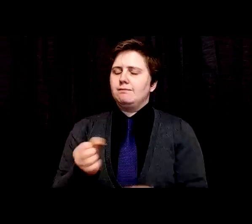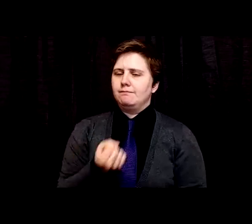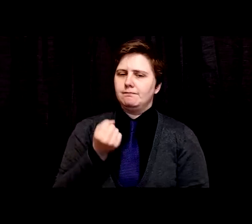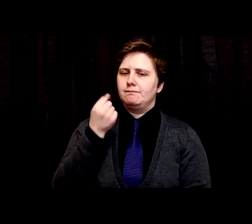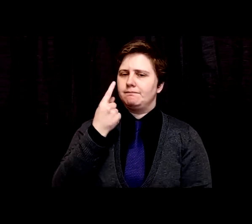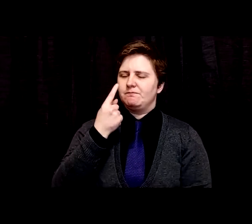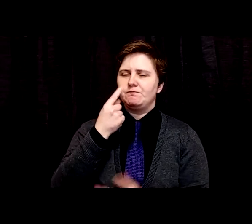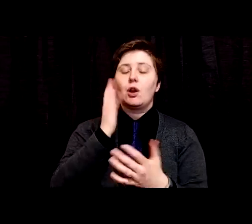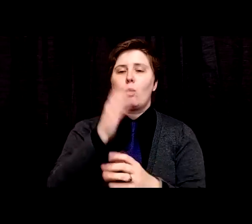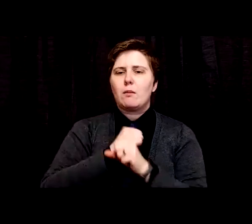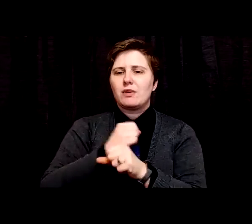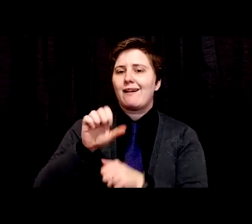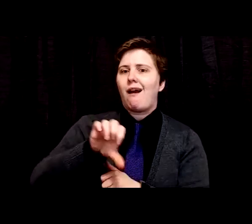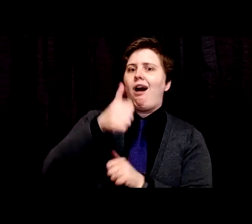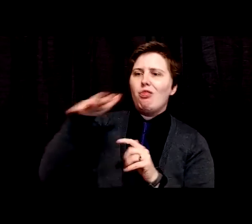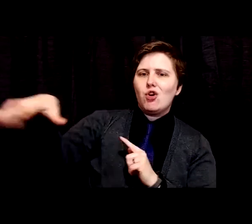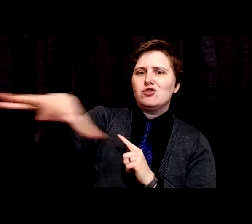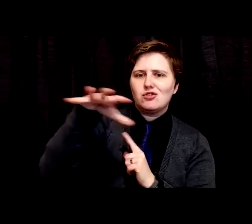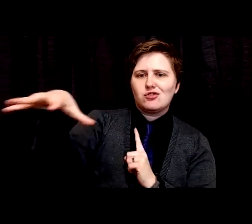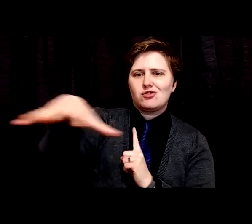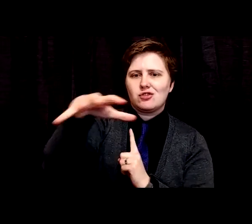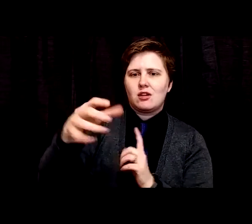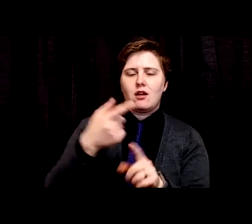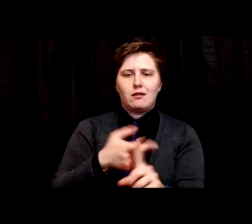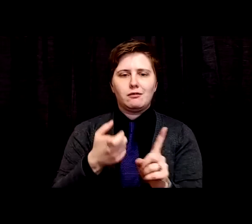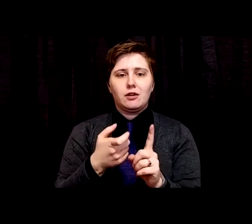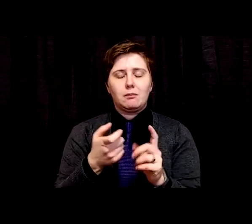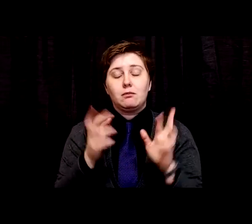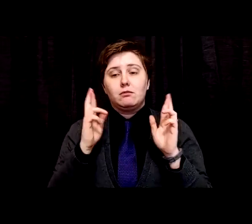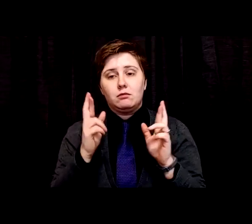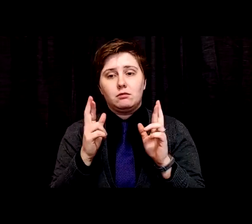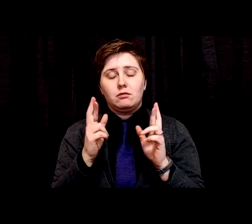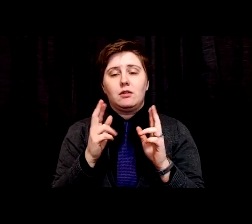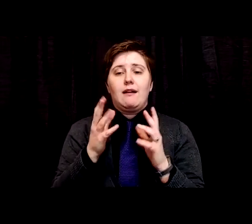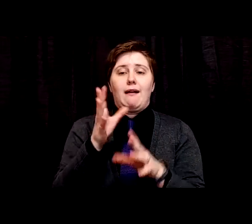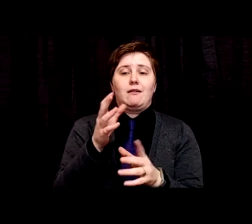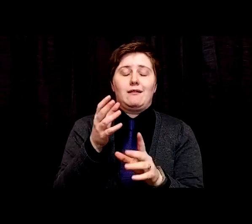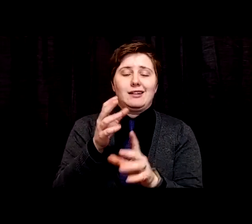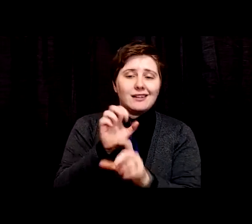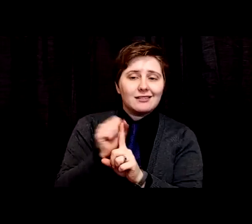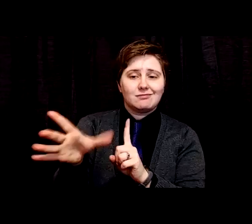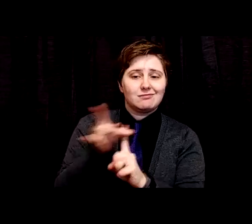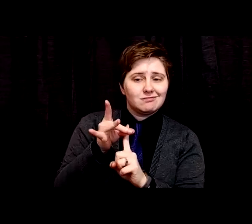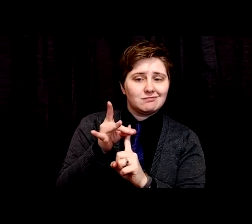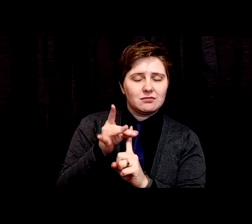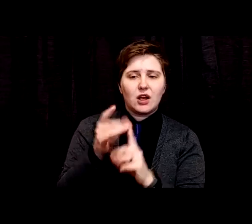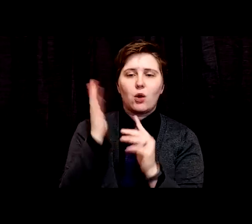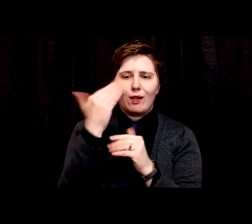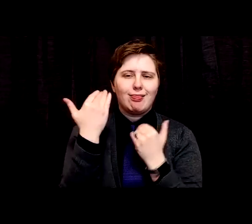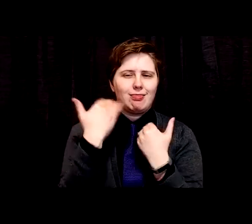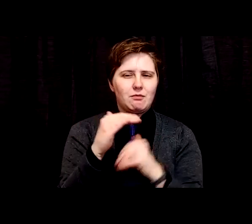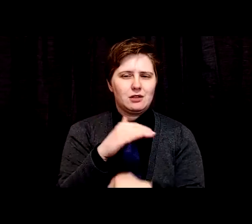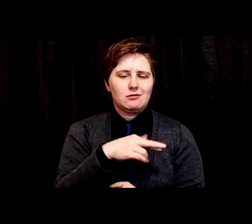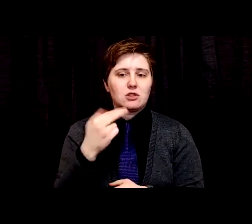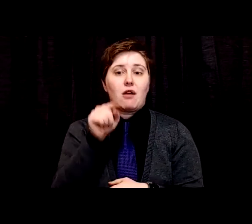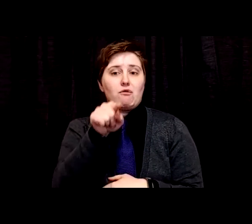it's going to protect other people around you from actually, hopefully, coming down with COVID-19. It's going to limit the risk of